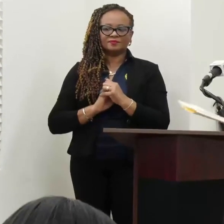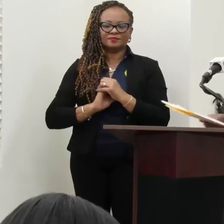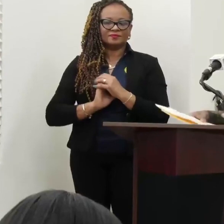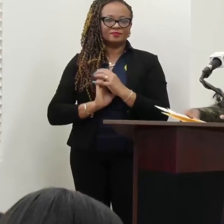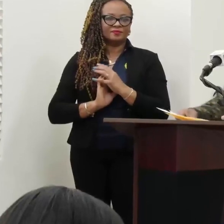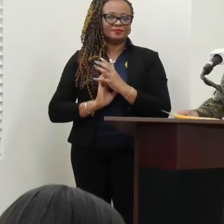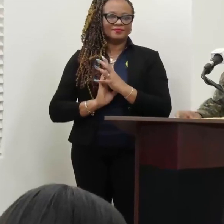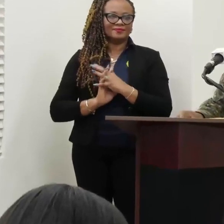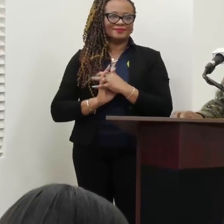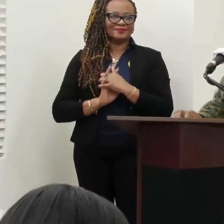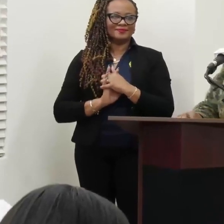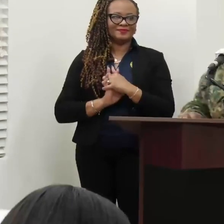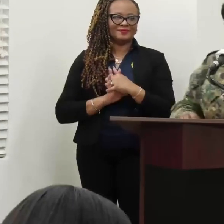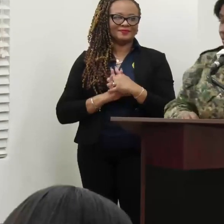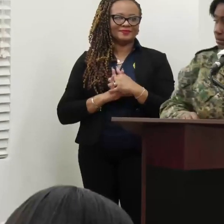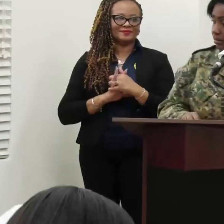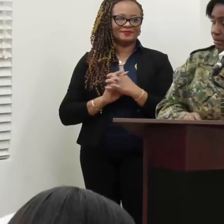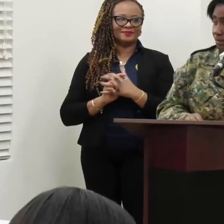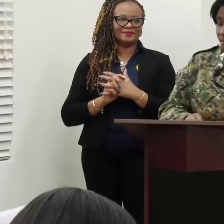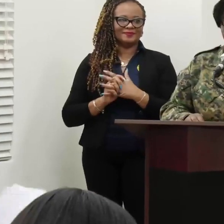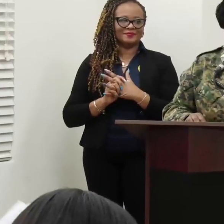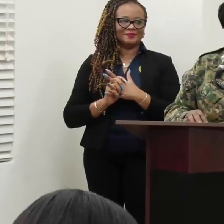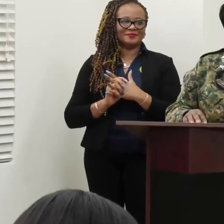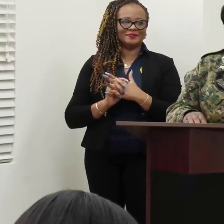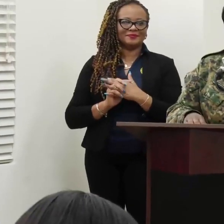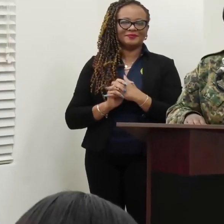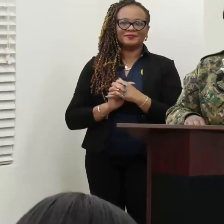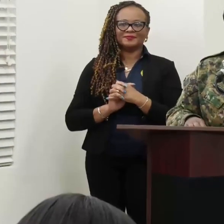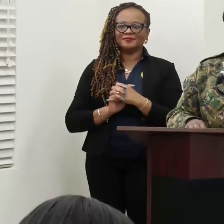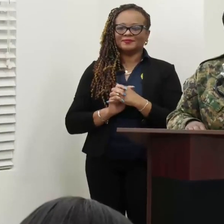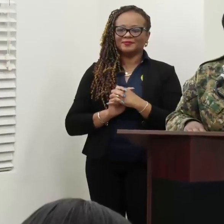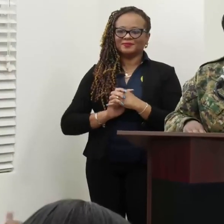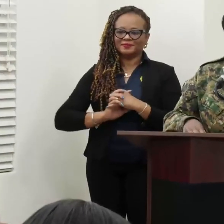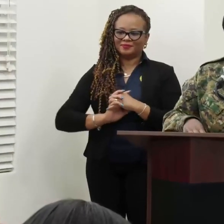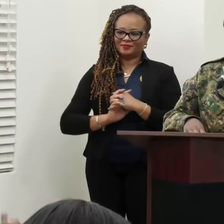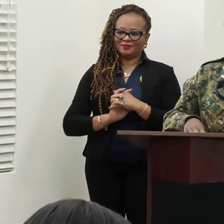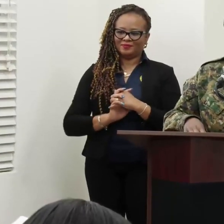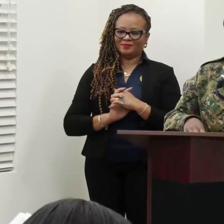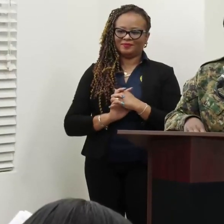Ça c'est Mr. François qui a parlé qu'on y a.